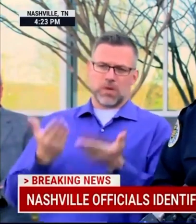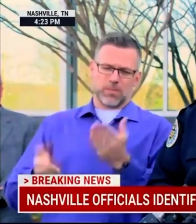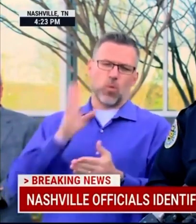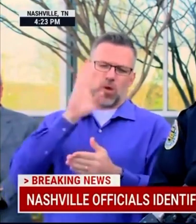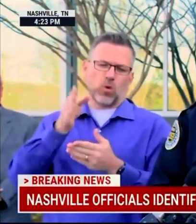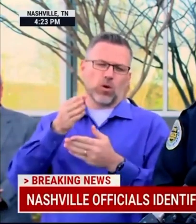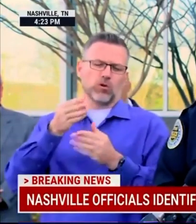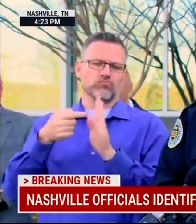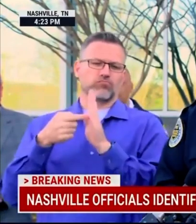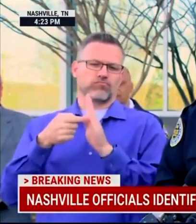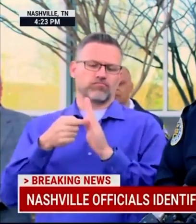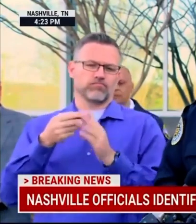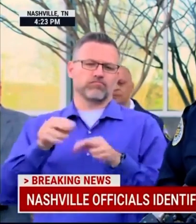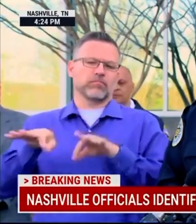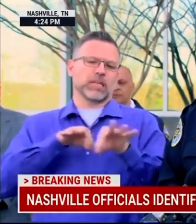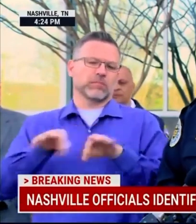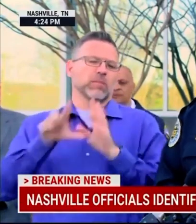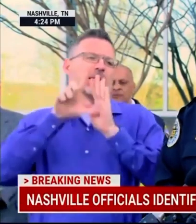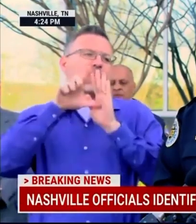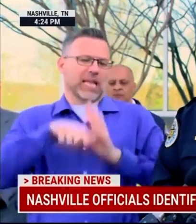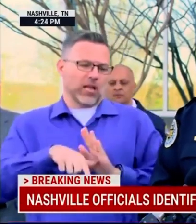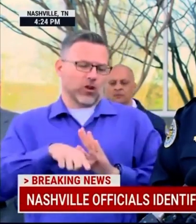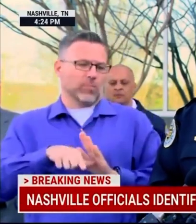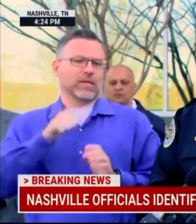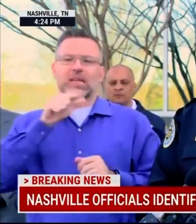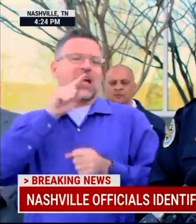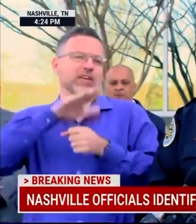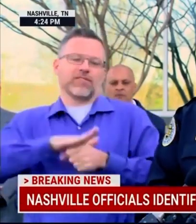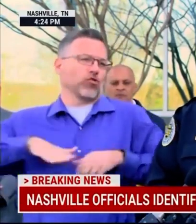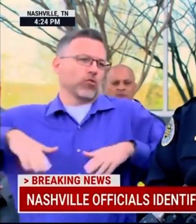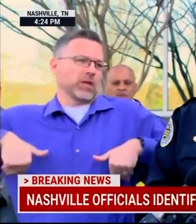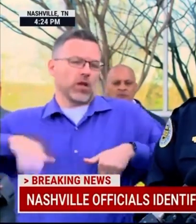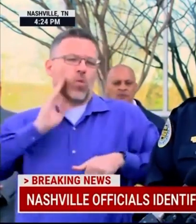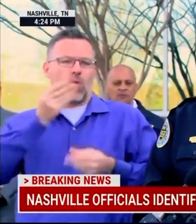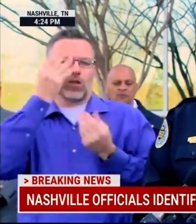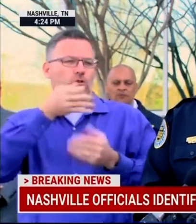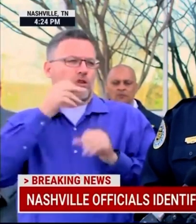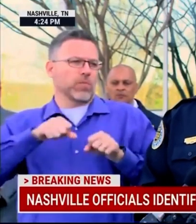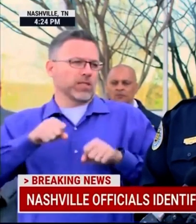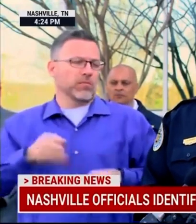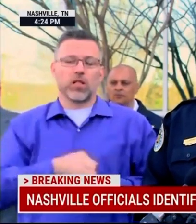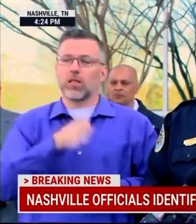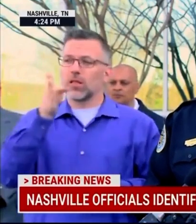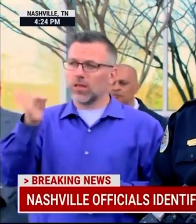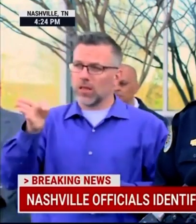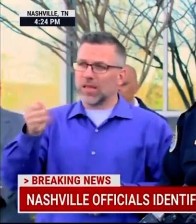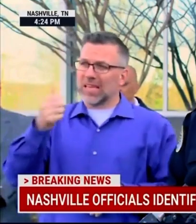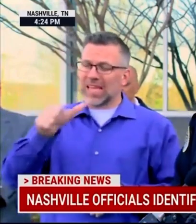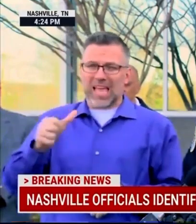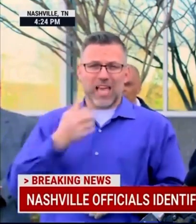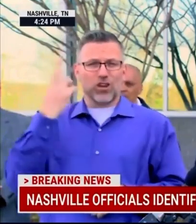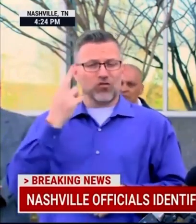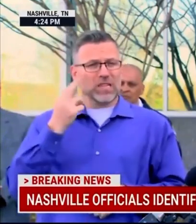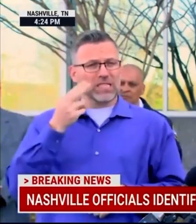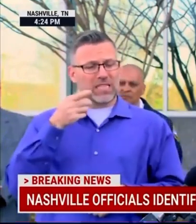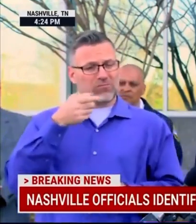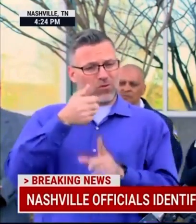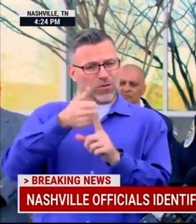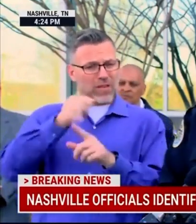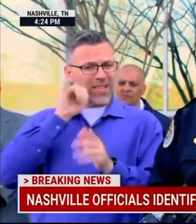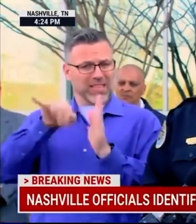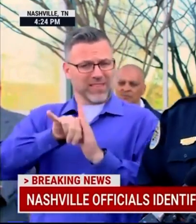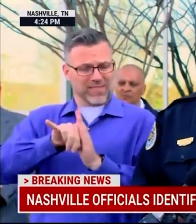about later, but it's not confirmed, and so we'll put that out as soon as we can. And Chief, is there any reason to believe that how she identifies